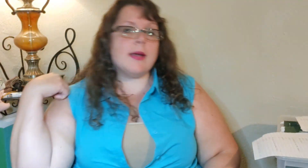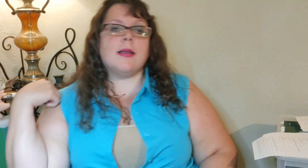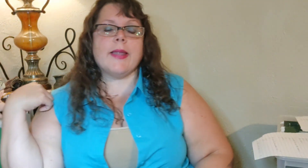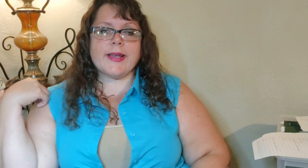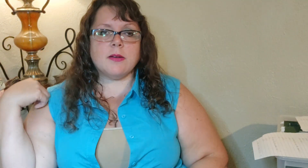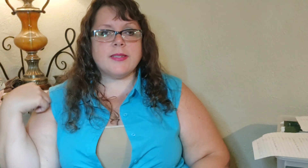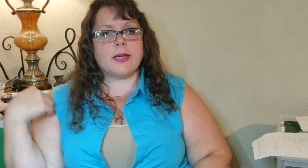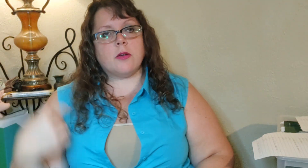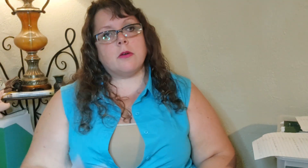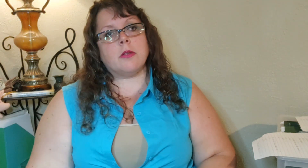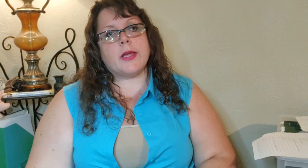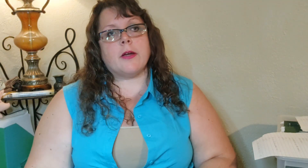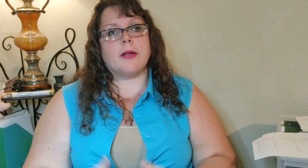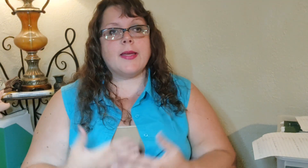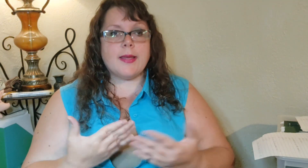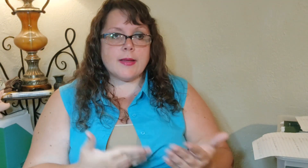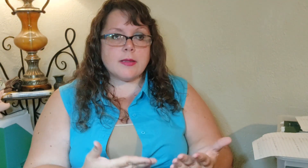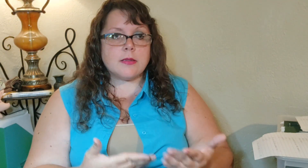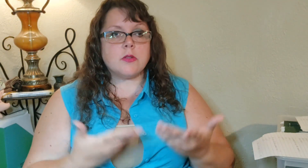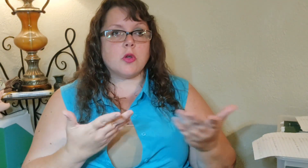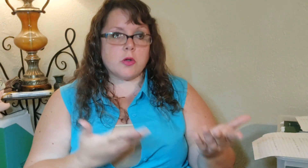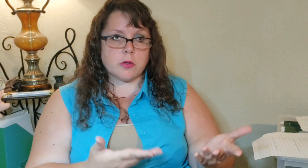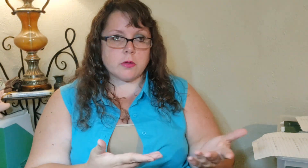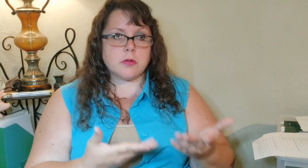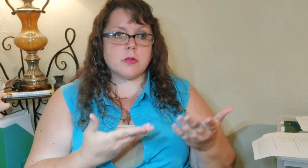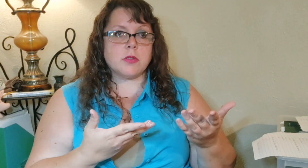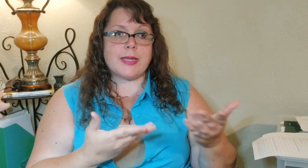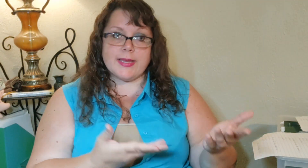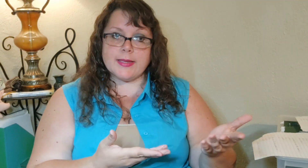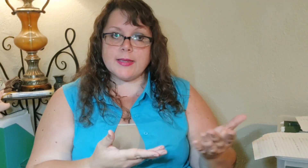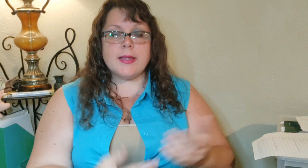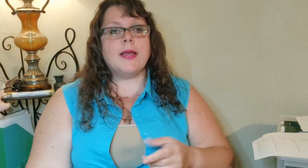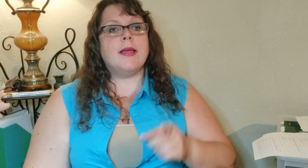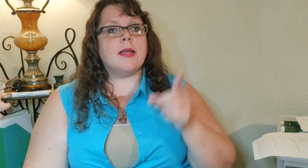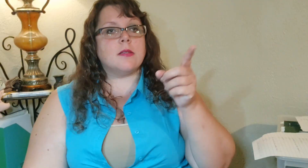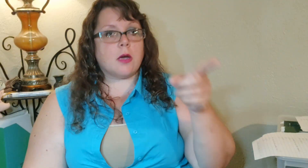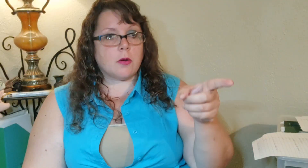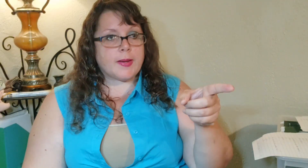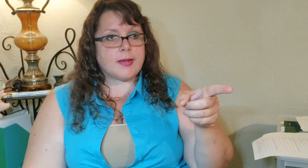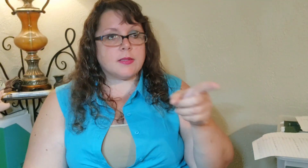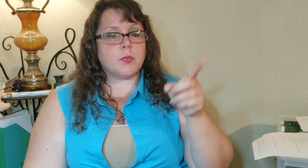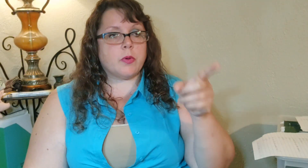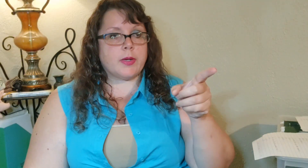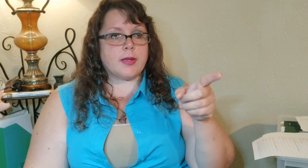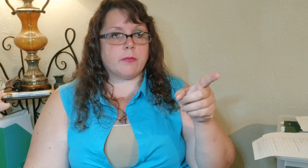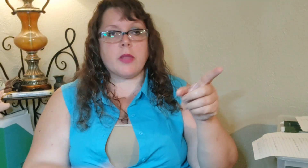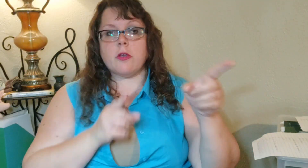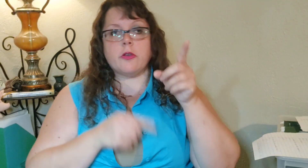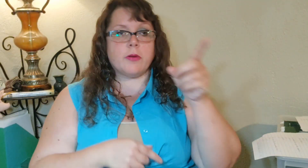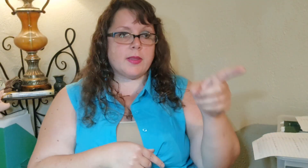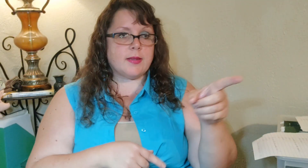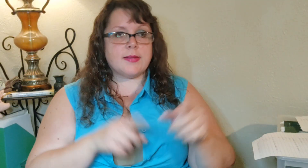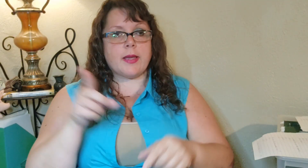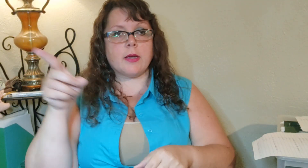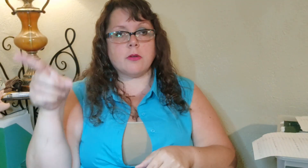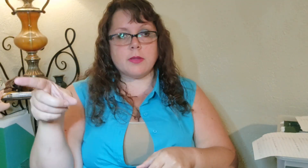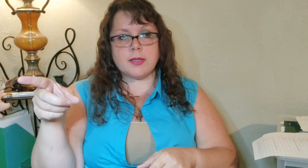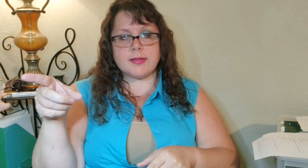And like I was saying earlier, his, hers, it is always pointing, whether you're doing this hand or this